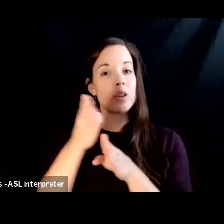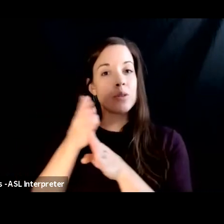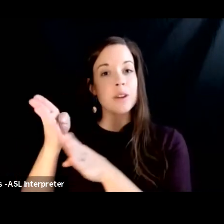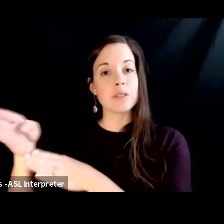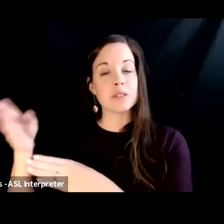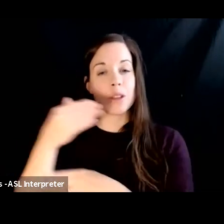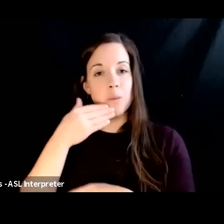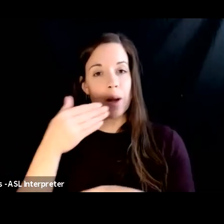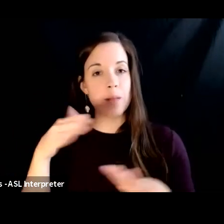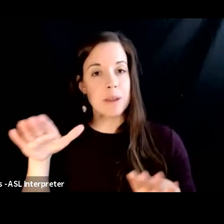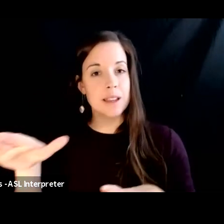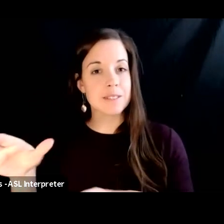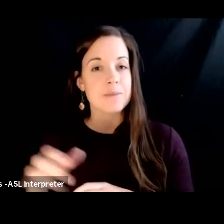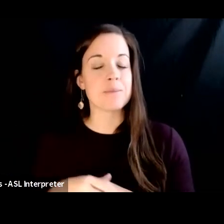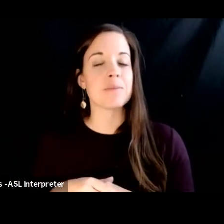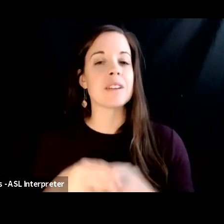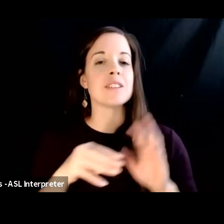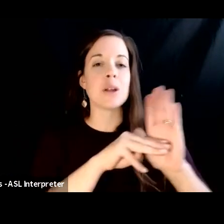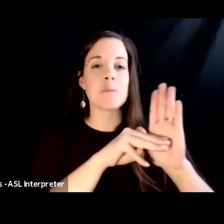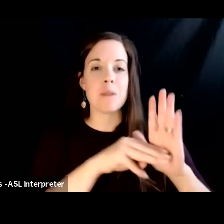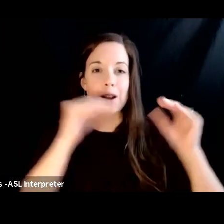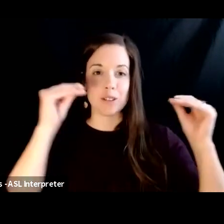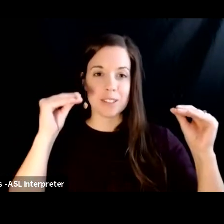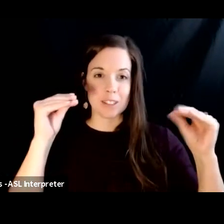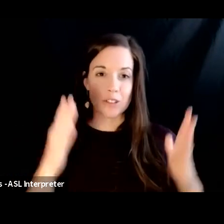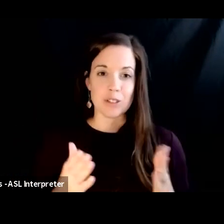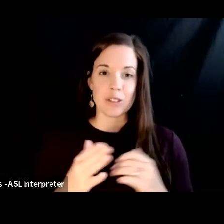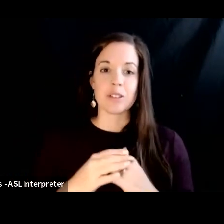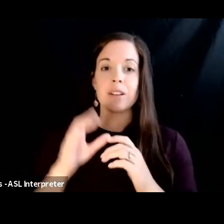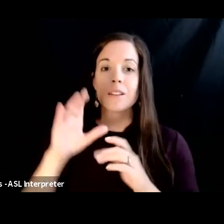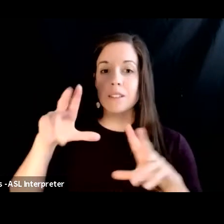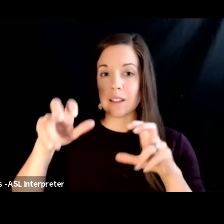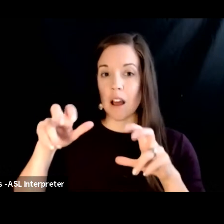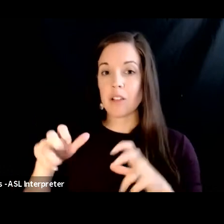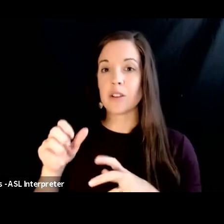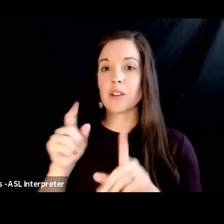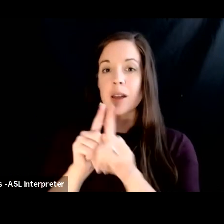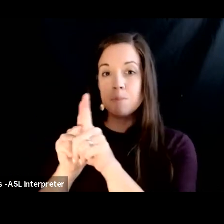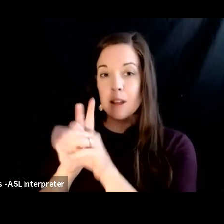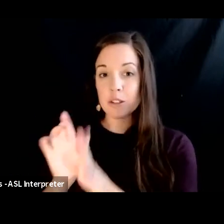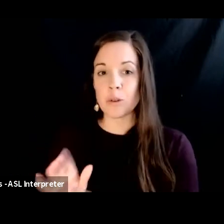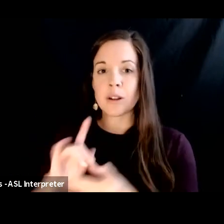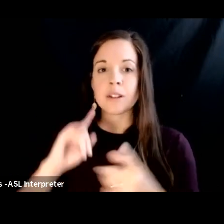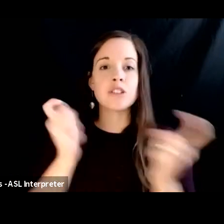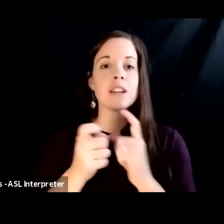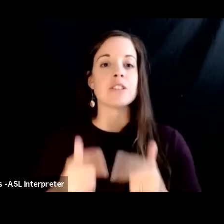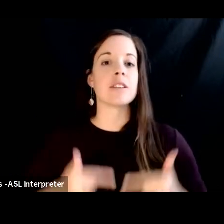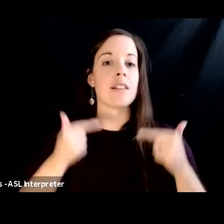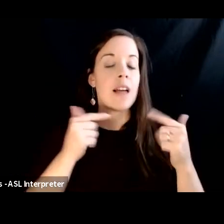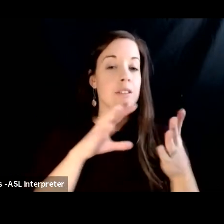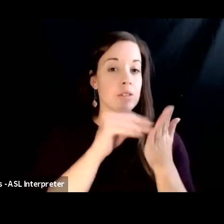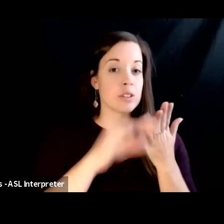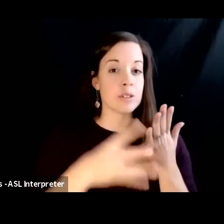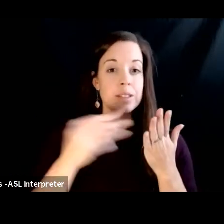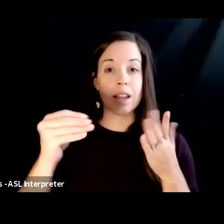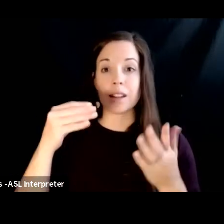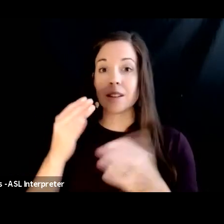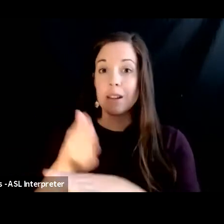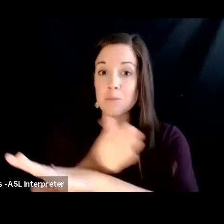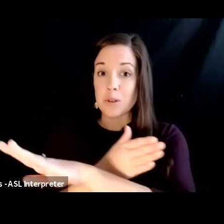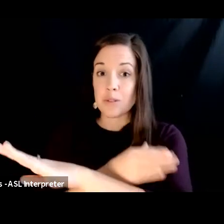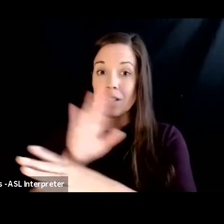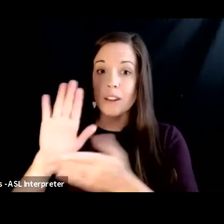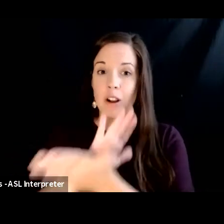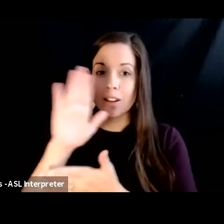well-being. She's a model teacher, scholar, and mentor, changing the lives of her students and improving our campus culture.